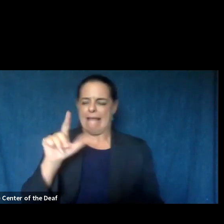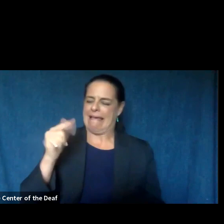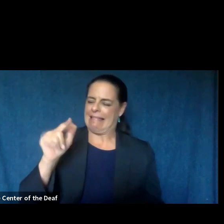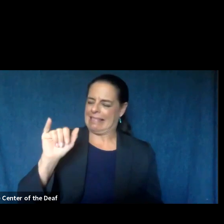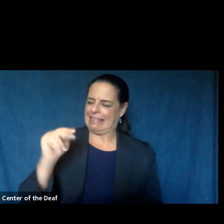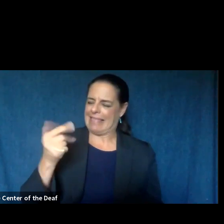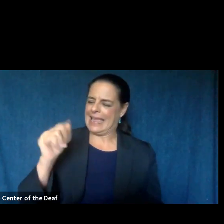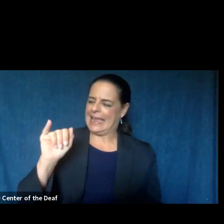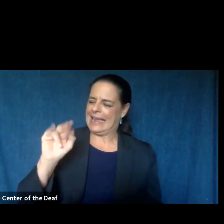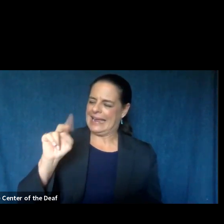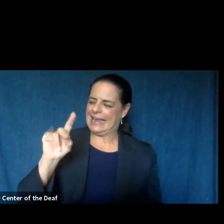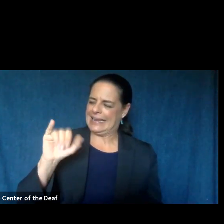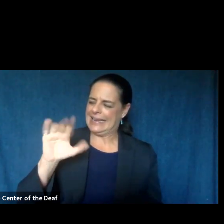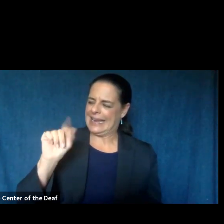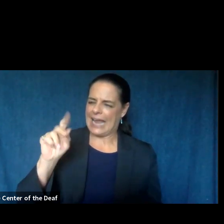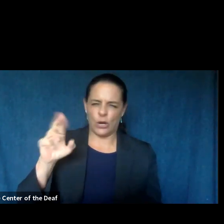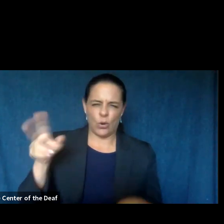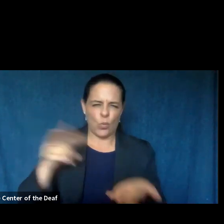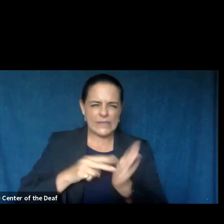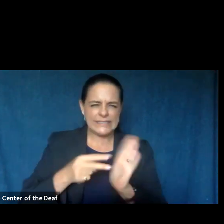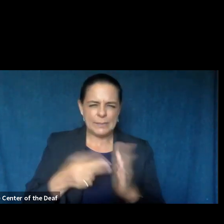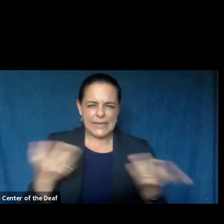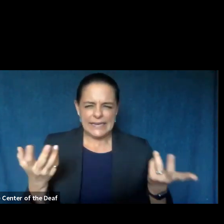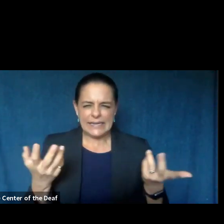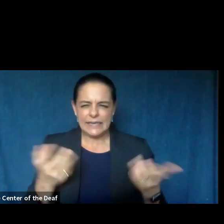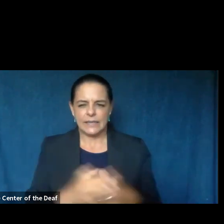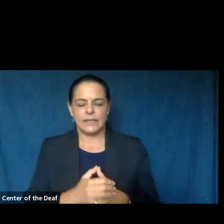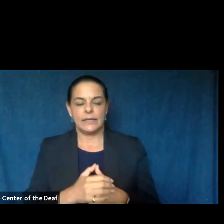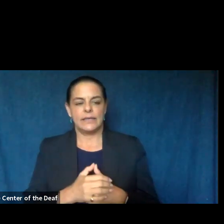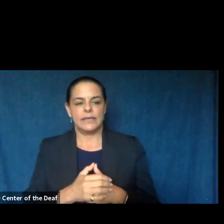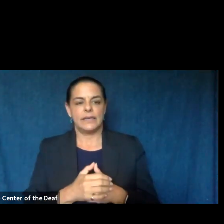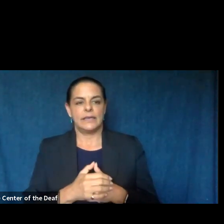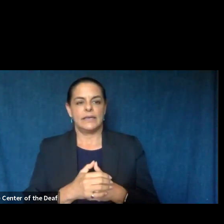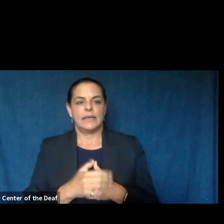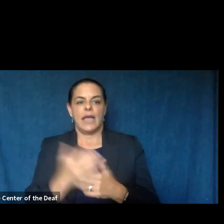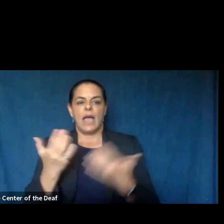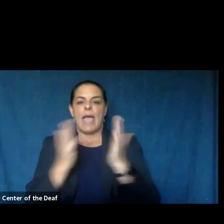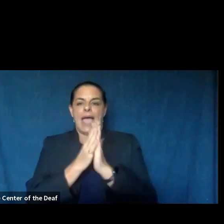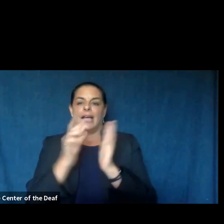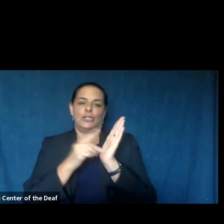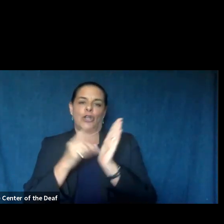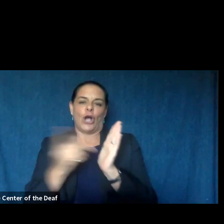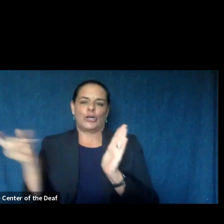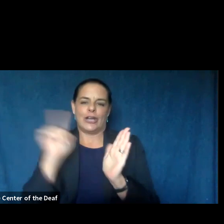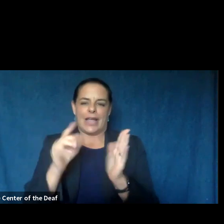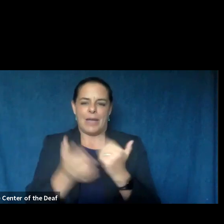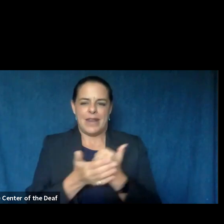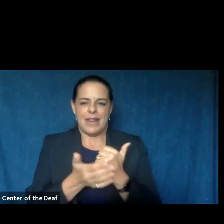a lagging indicator are they? I might get the good doctor to help with some of this.